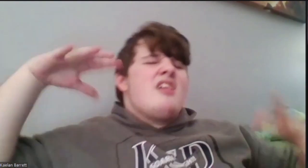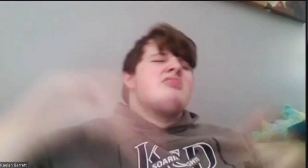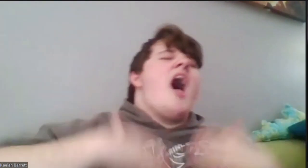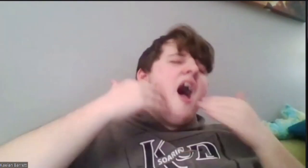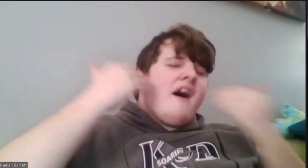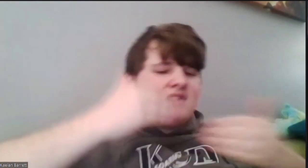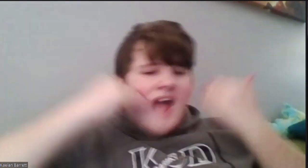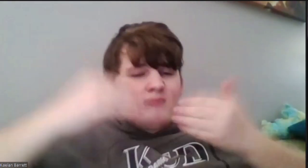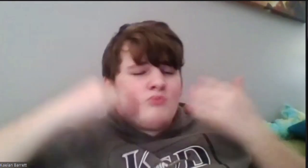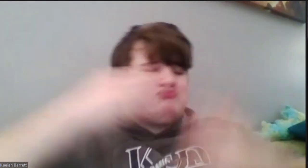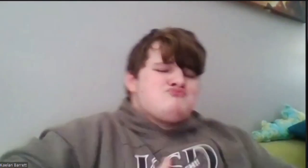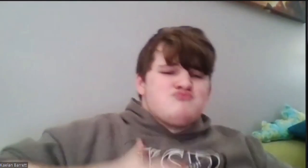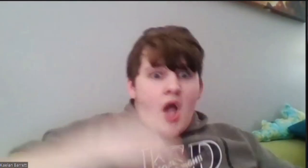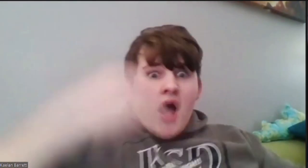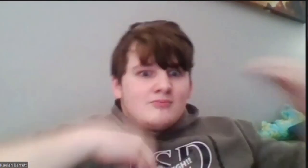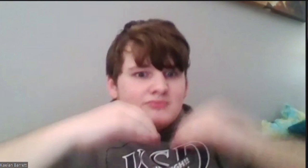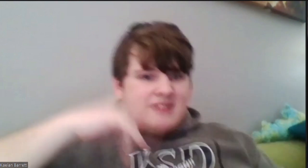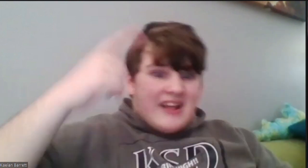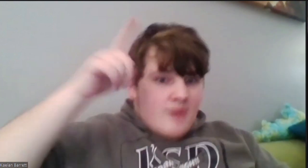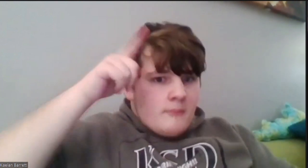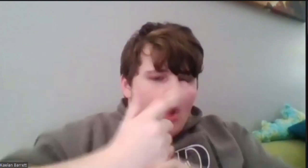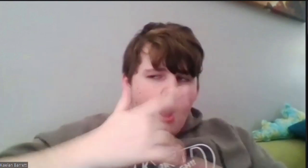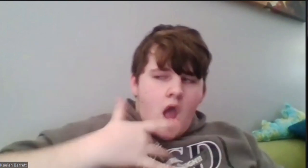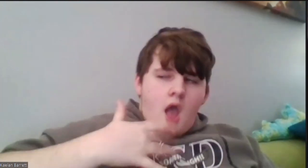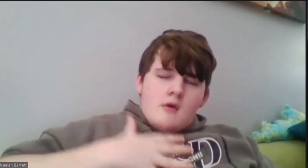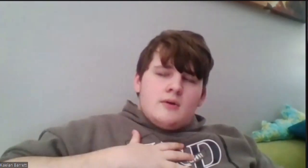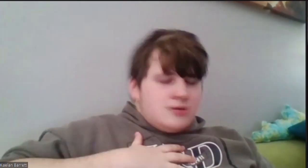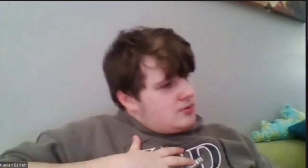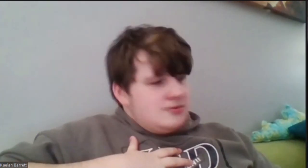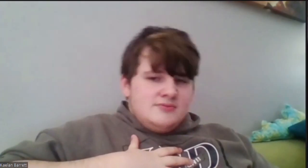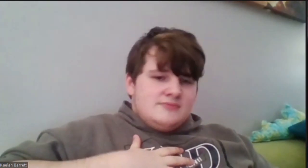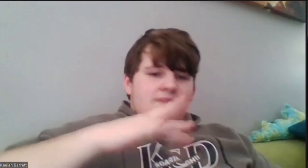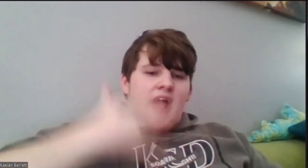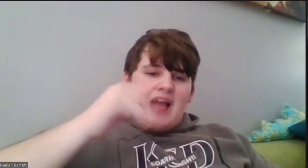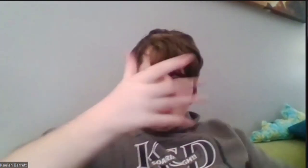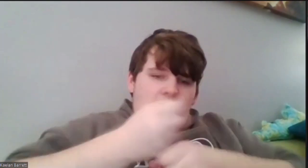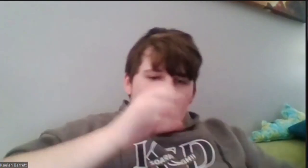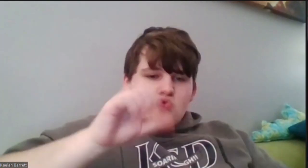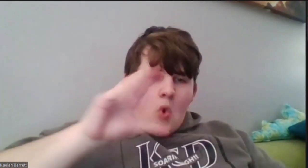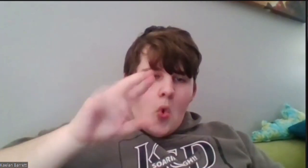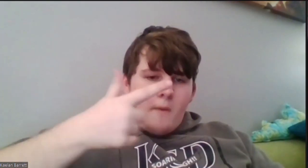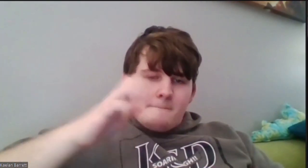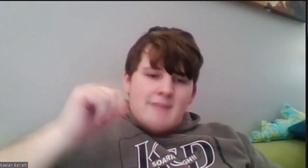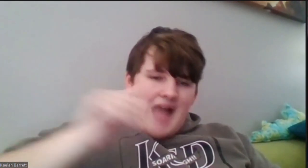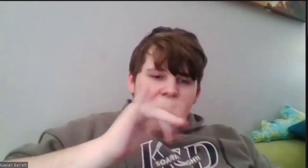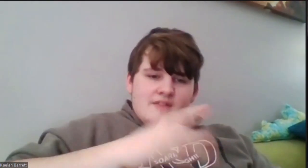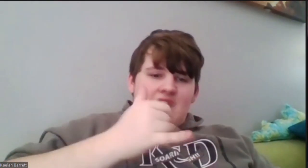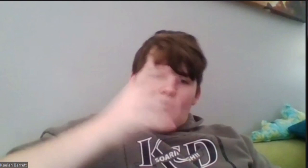a good talk, and they're laughing, and they're cutting up. His brother says, whew, finally, I get